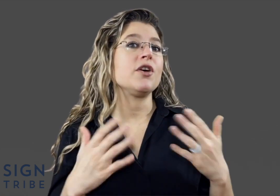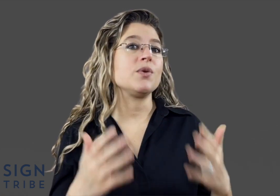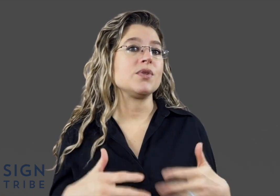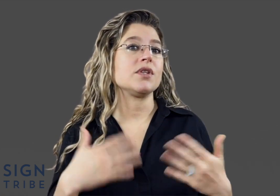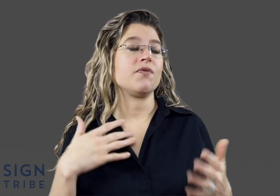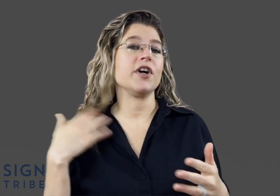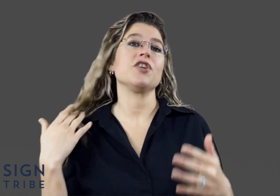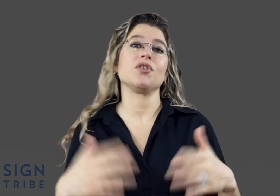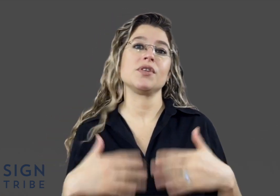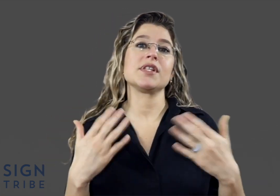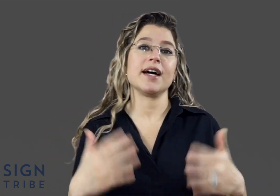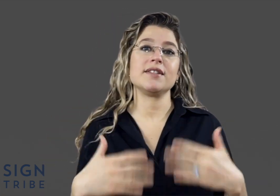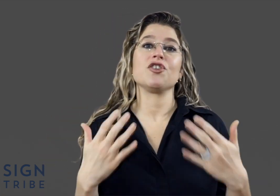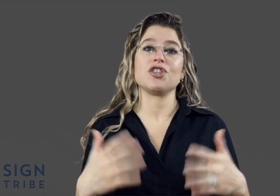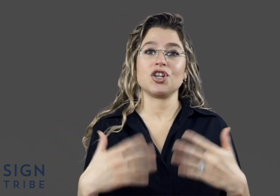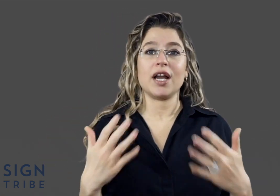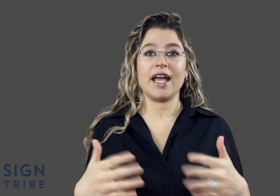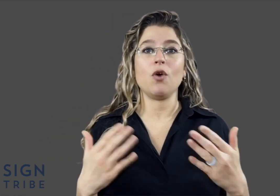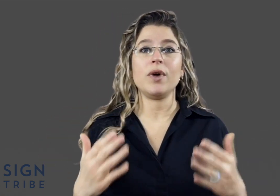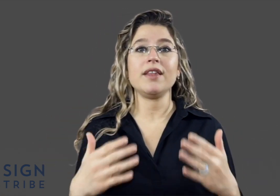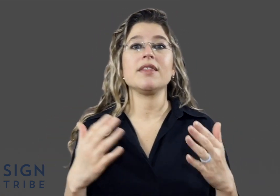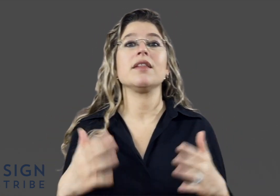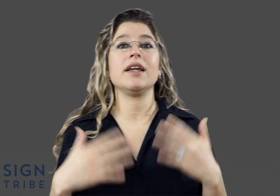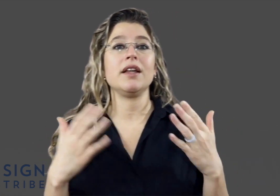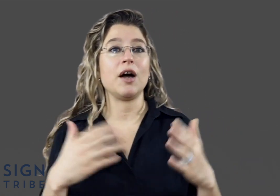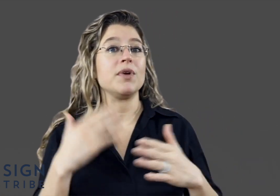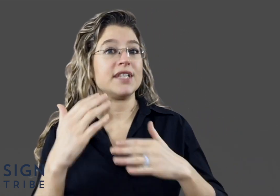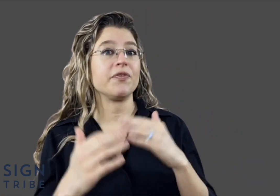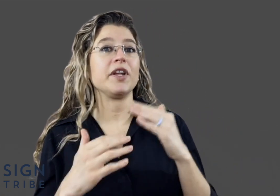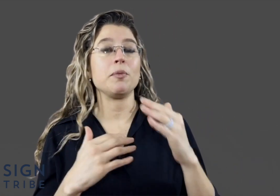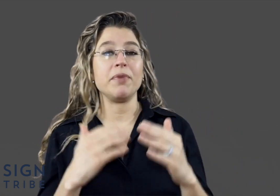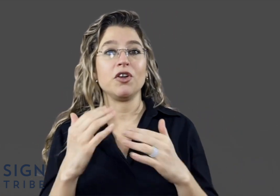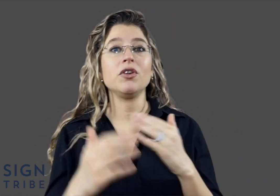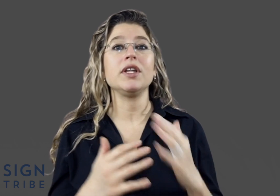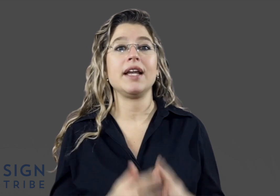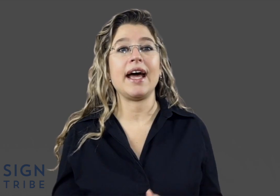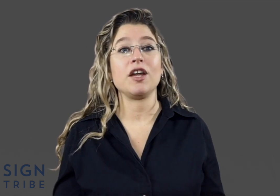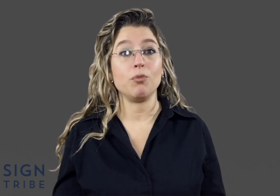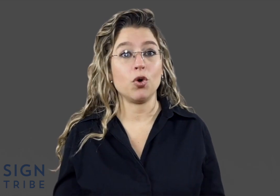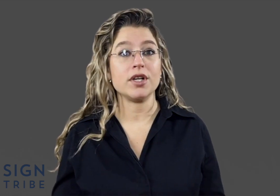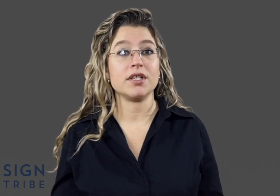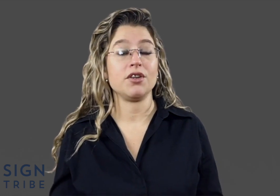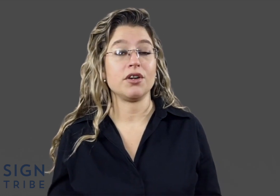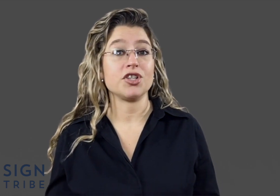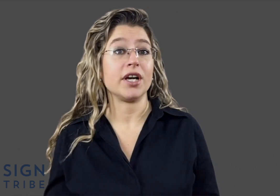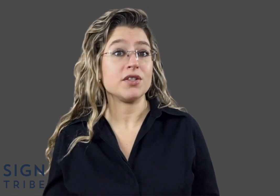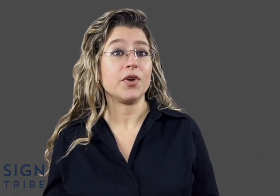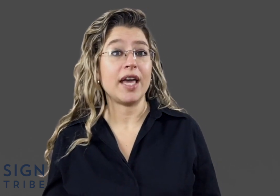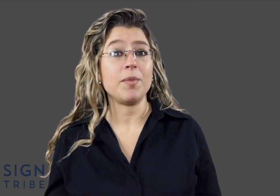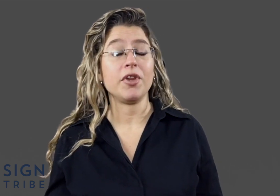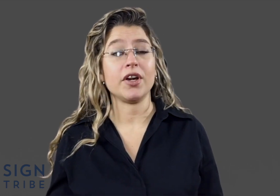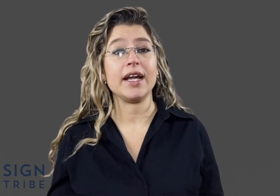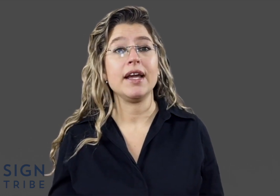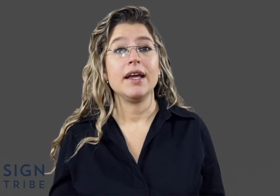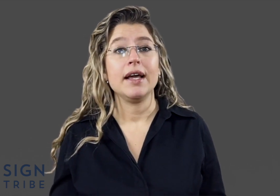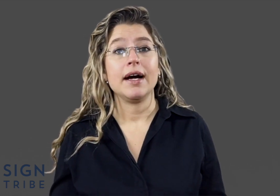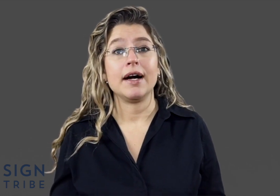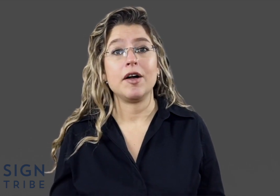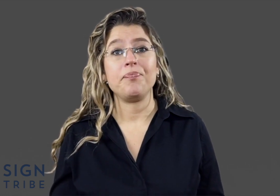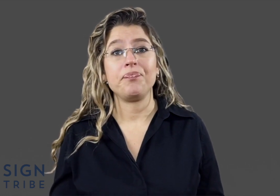those functional signs that you're starting out with, then I would definitely build and add more to your child's vocabulary. I